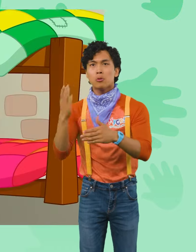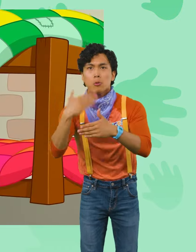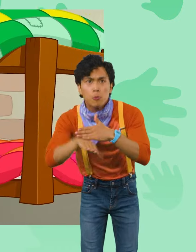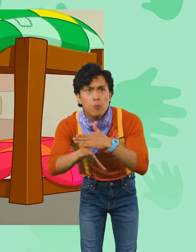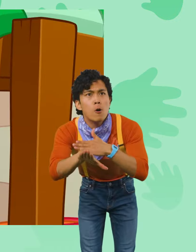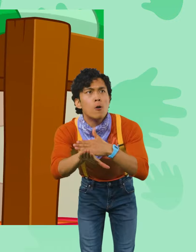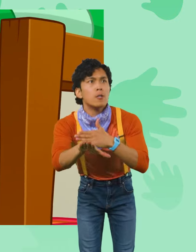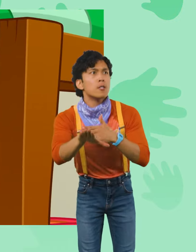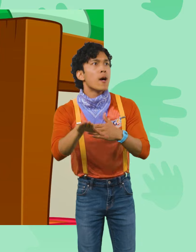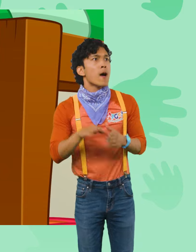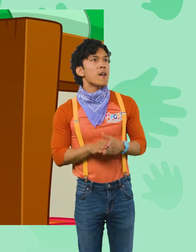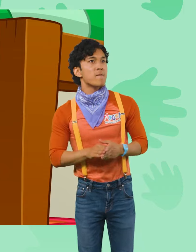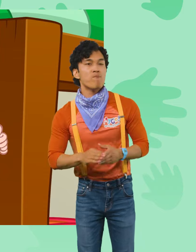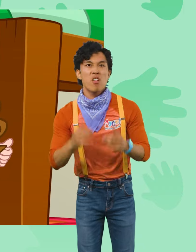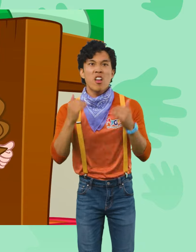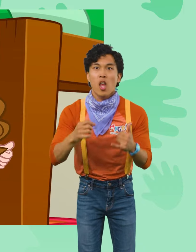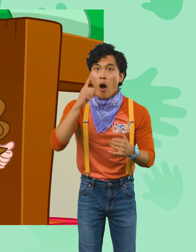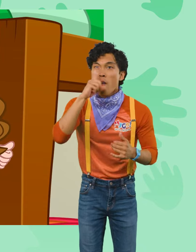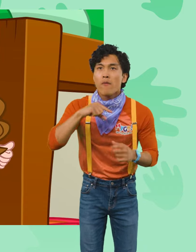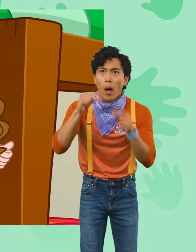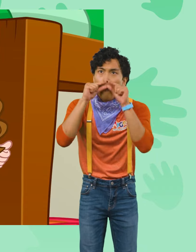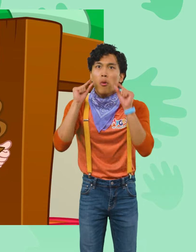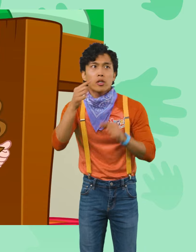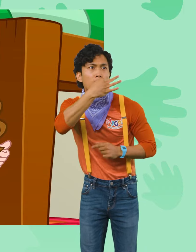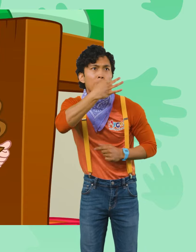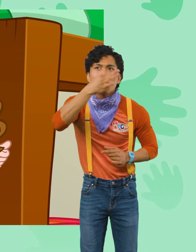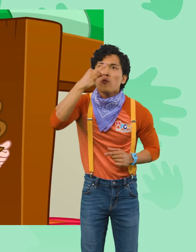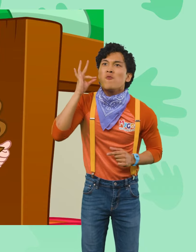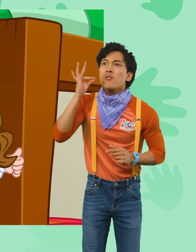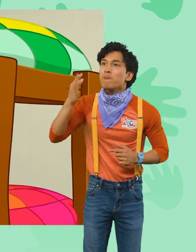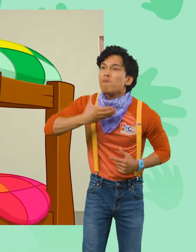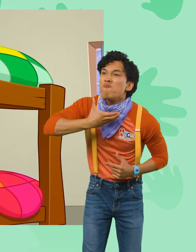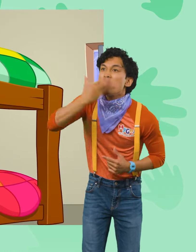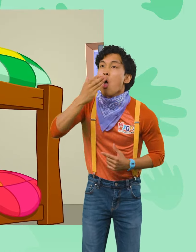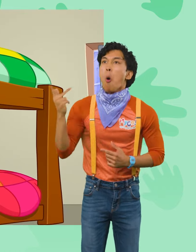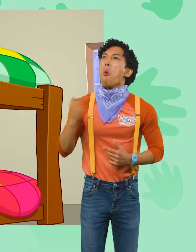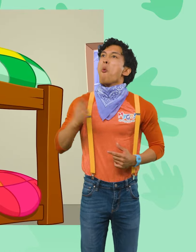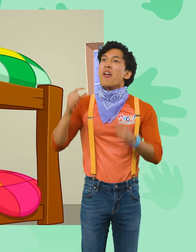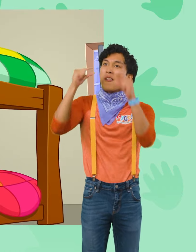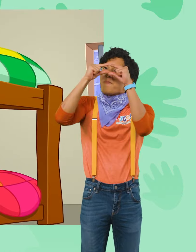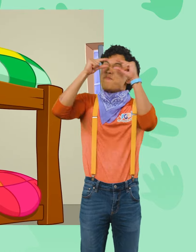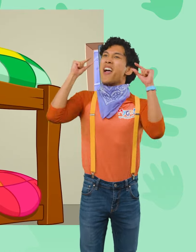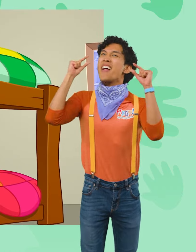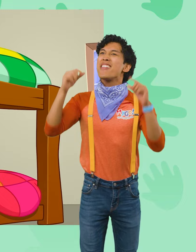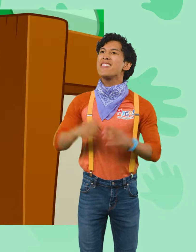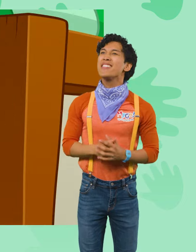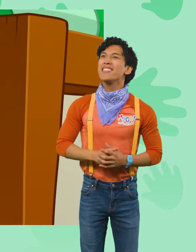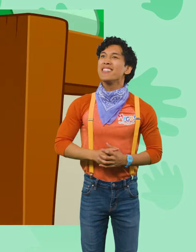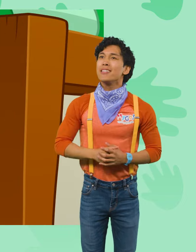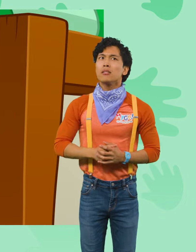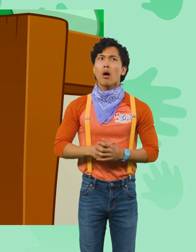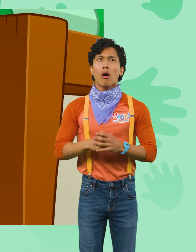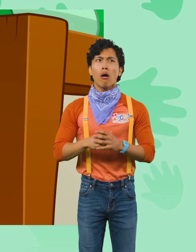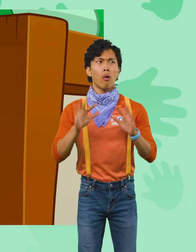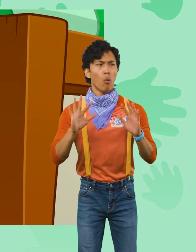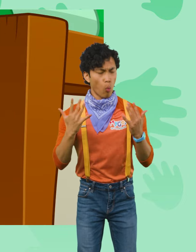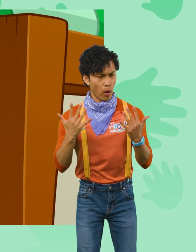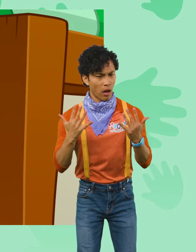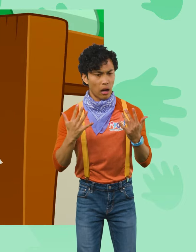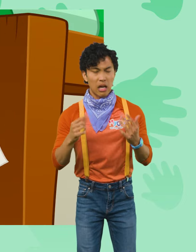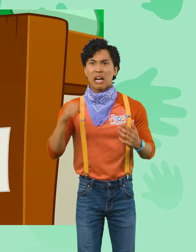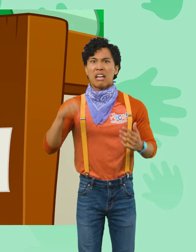now have to take off their fake mustaches and call out, "We're the bandits!" Wait.